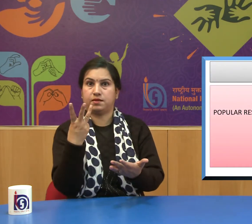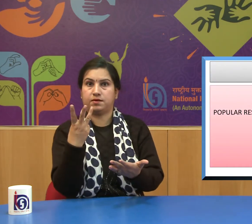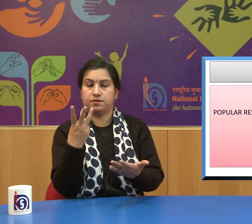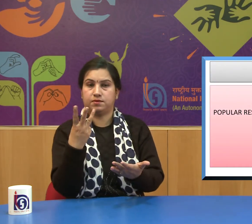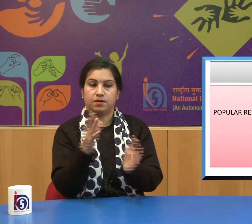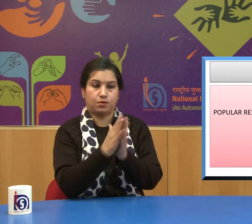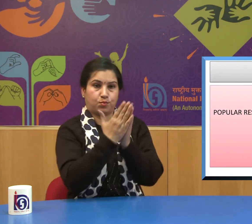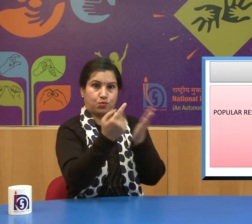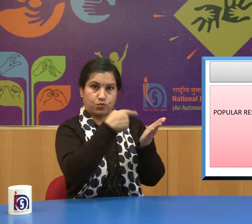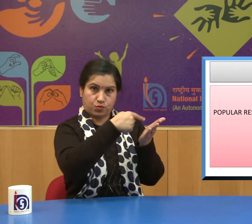seventh chapter.